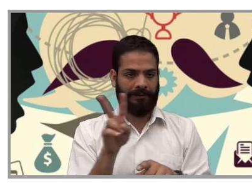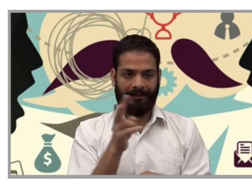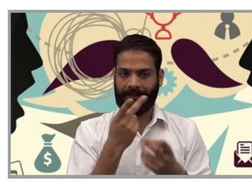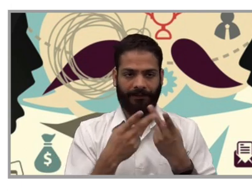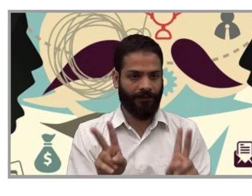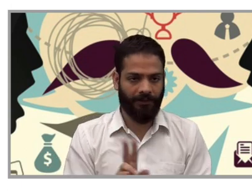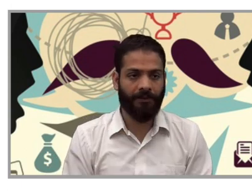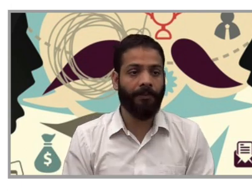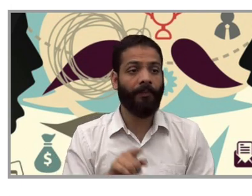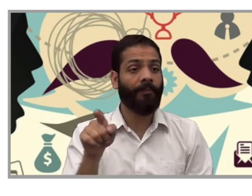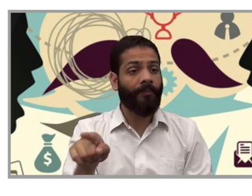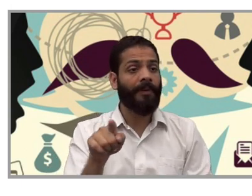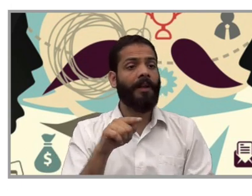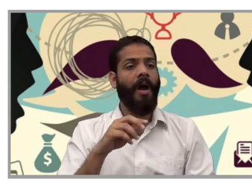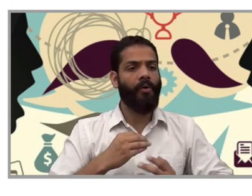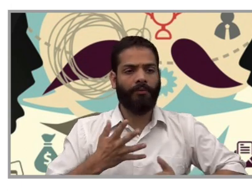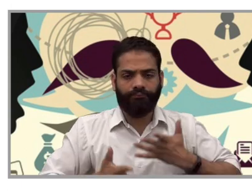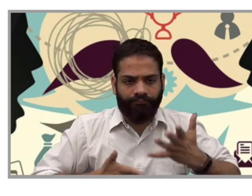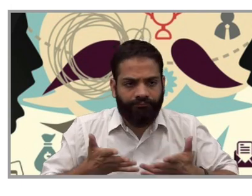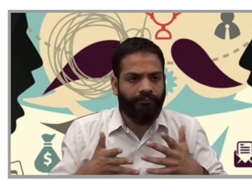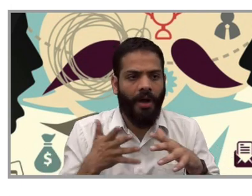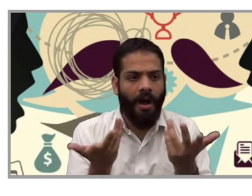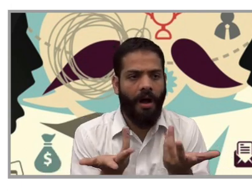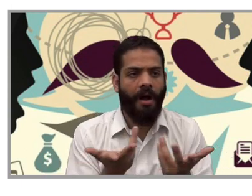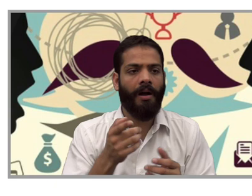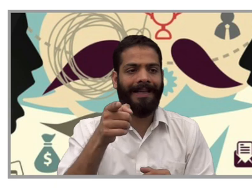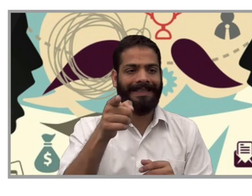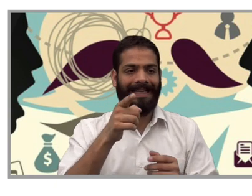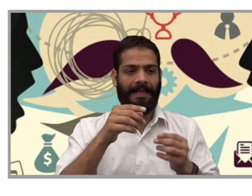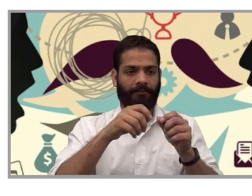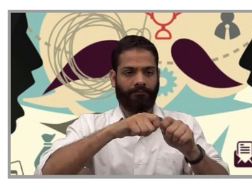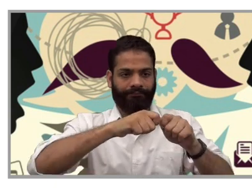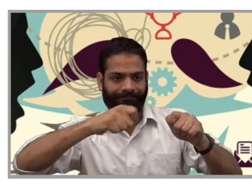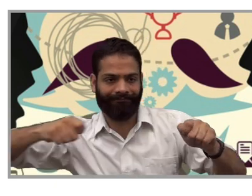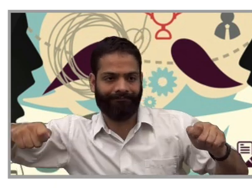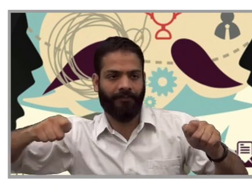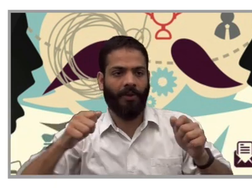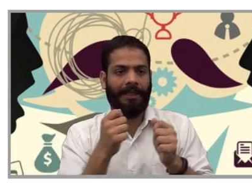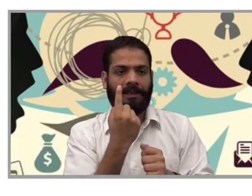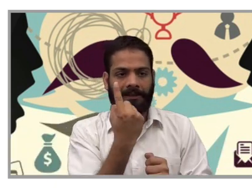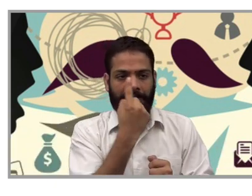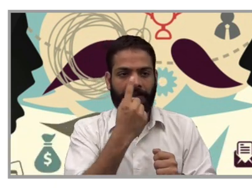hit, tell, send, etc. undergo modulation for frequentative aspect.